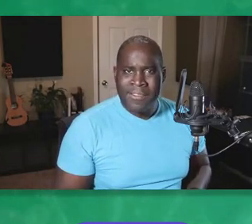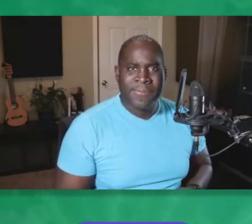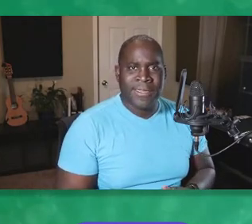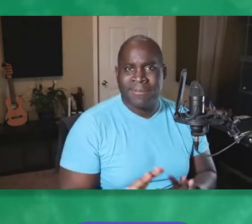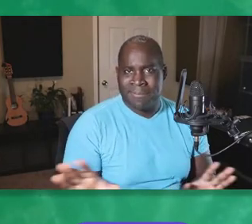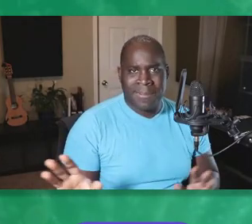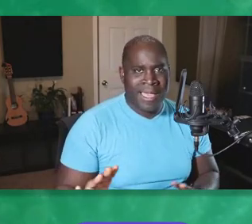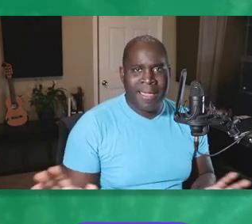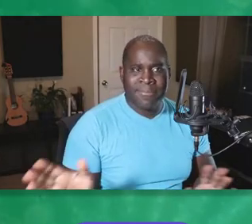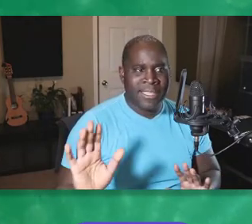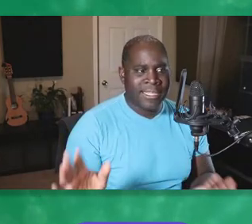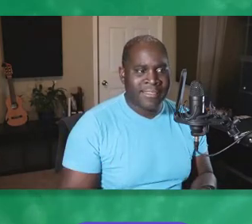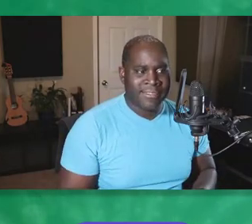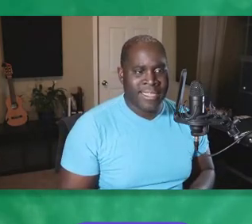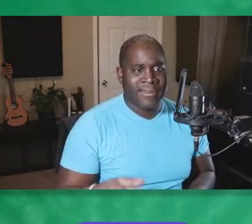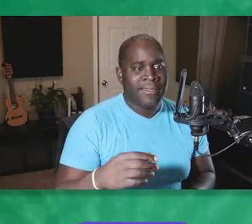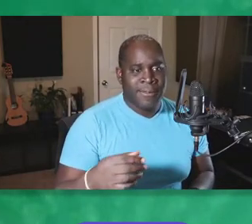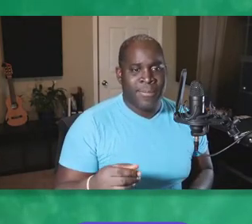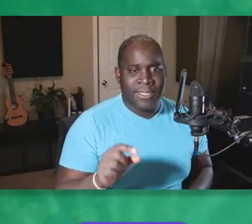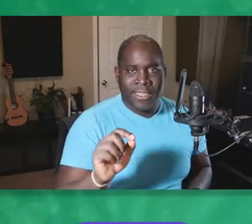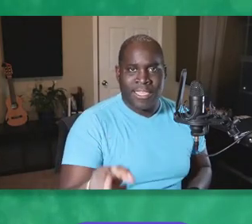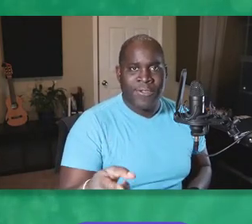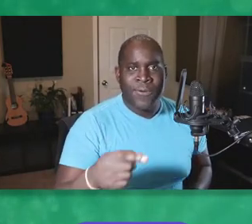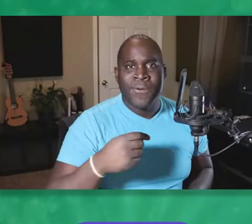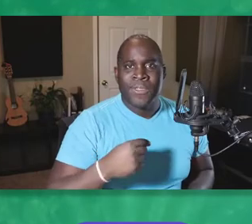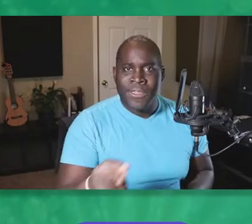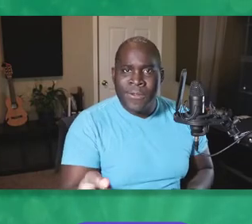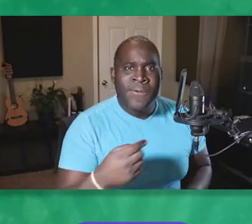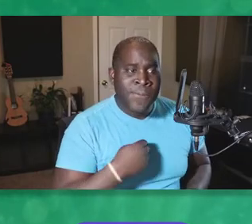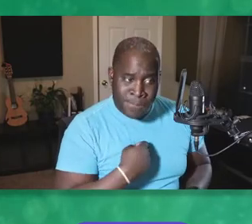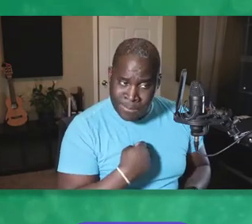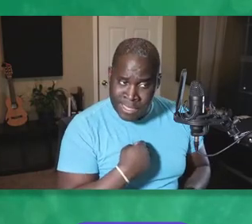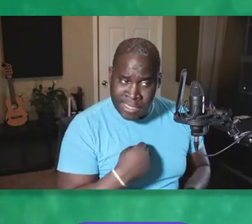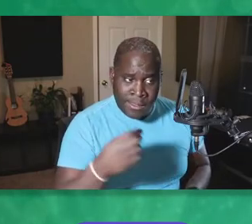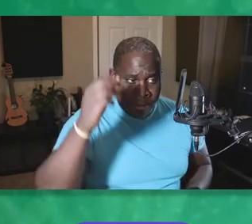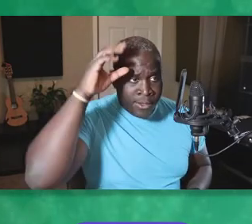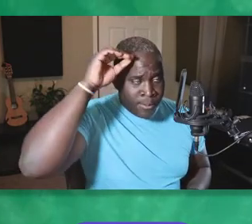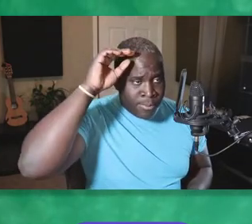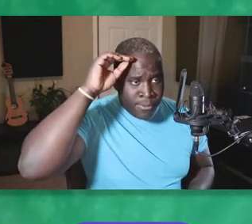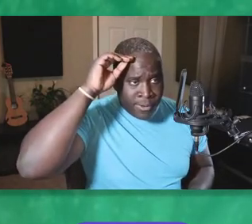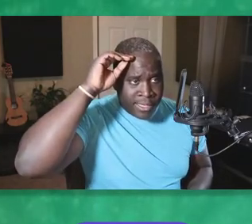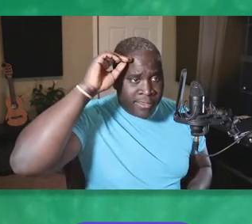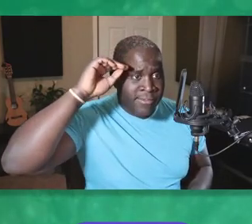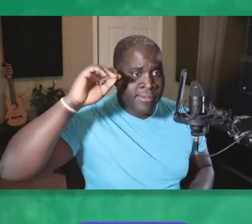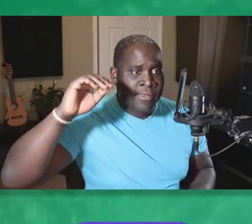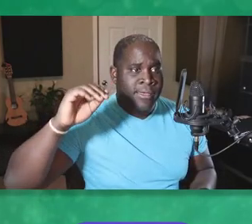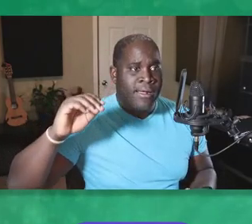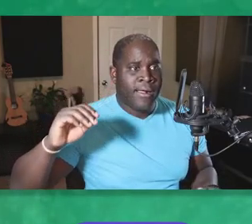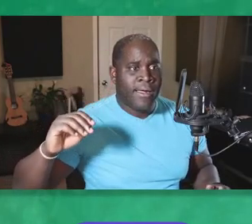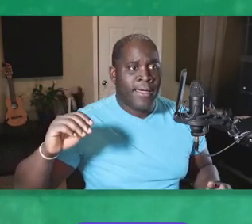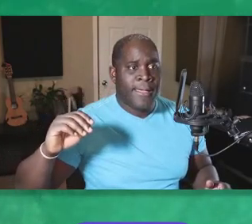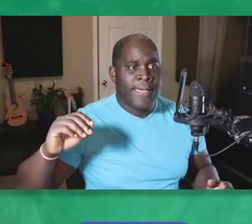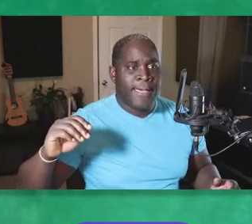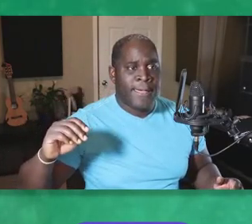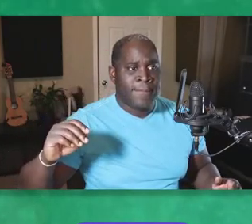our boys, but I'm letting it slide. But like you, me, boys,